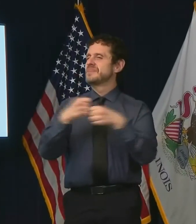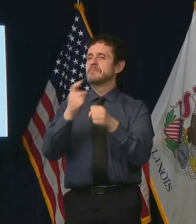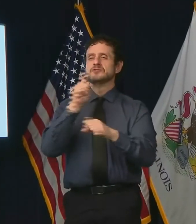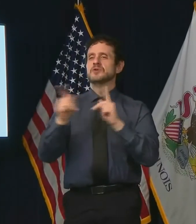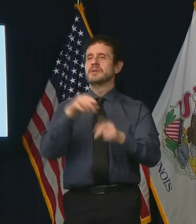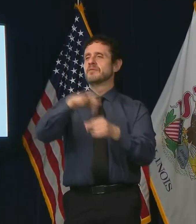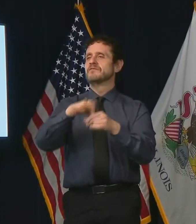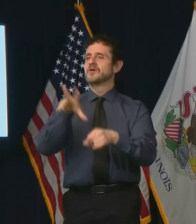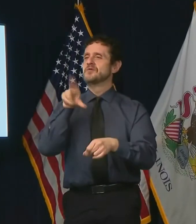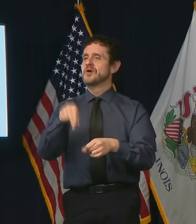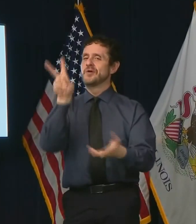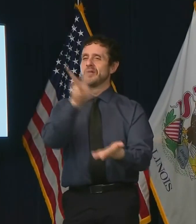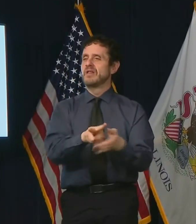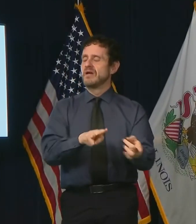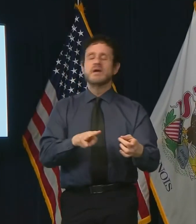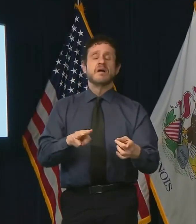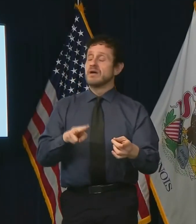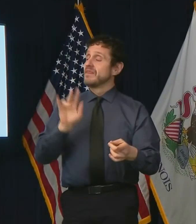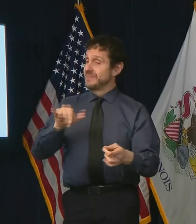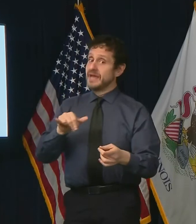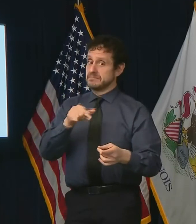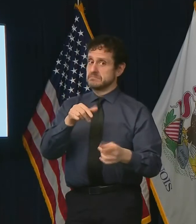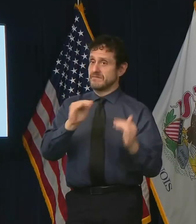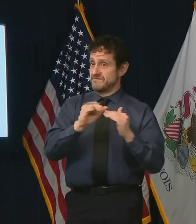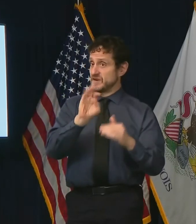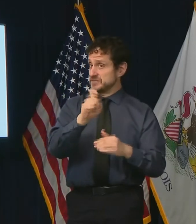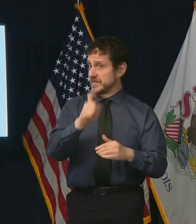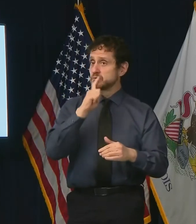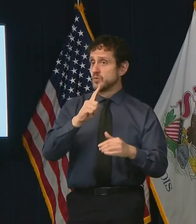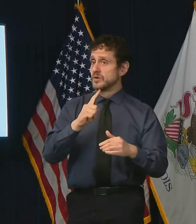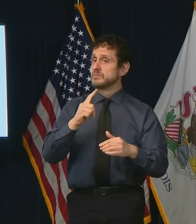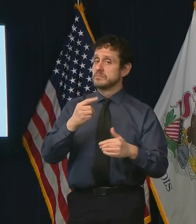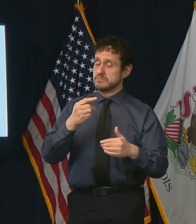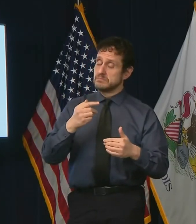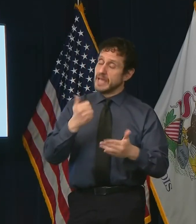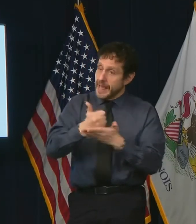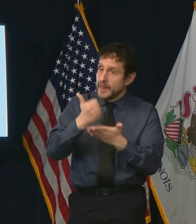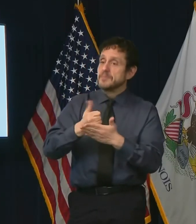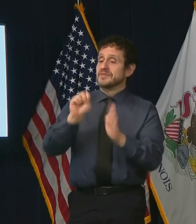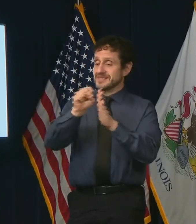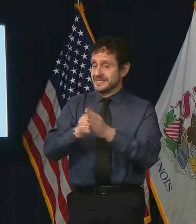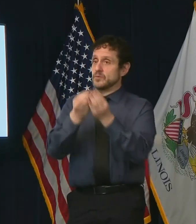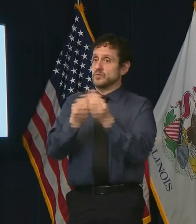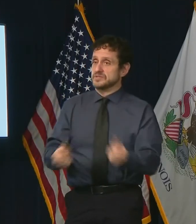the problem that the state faces balancing its budget. A problem, by the way, that I